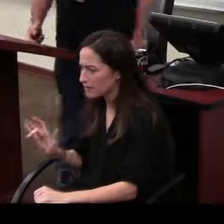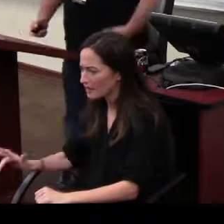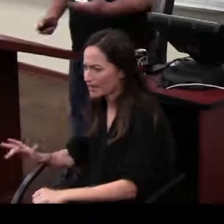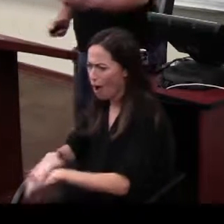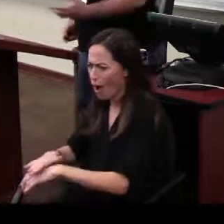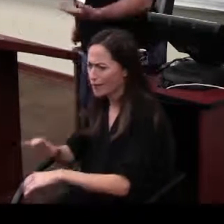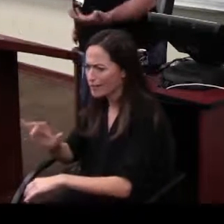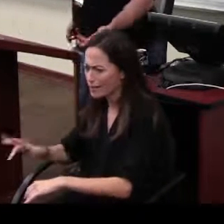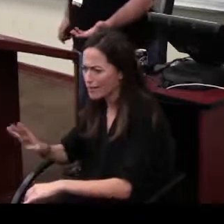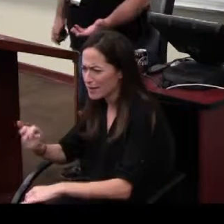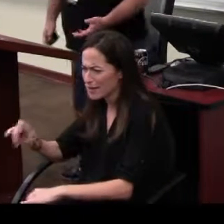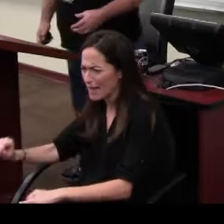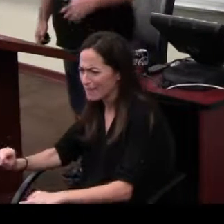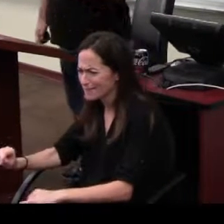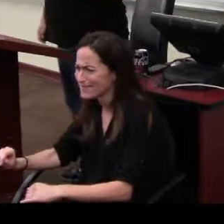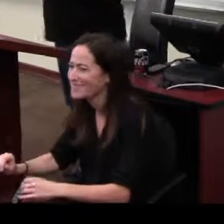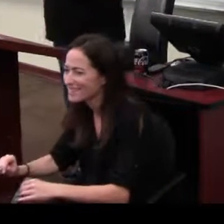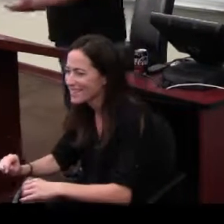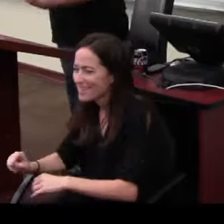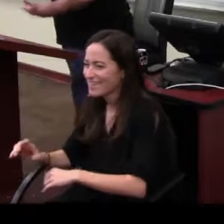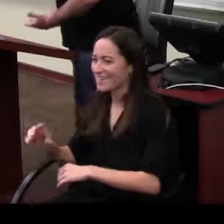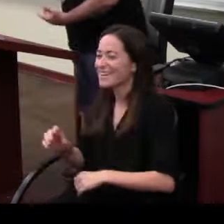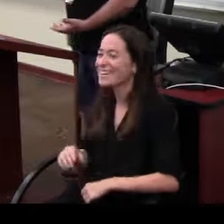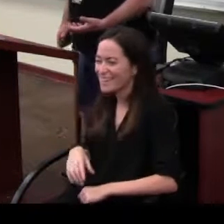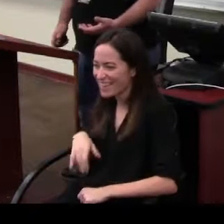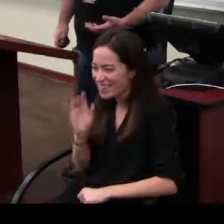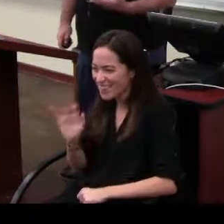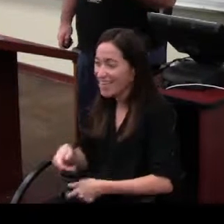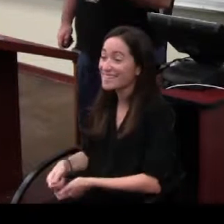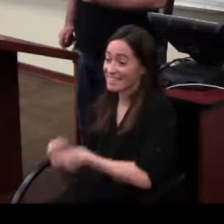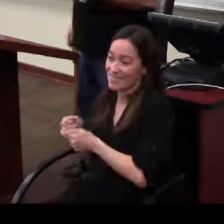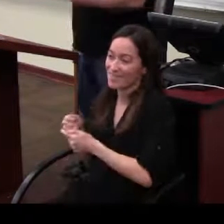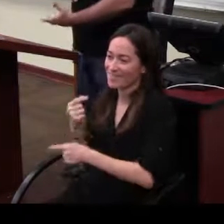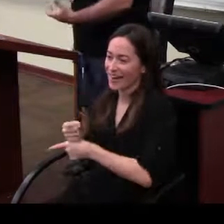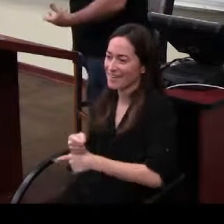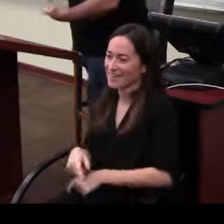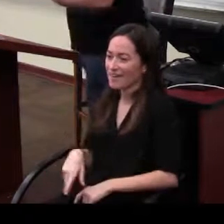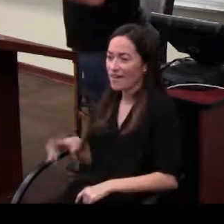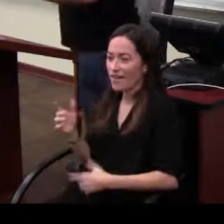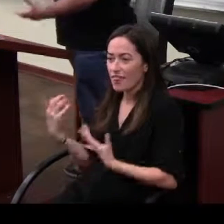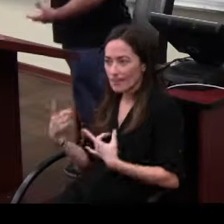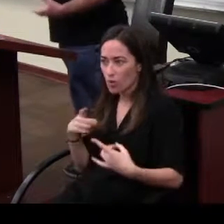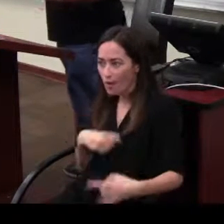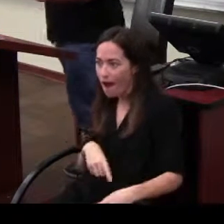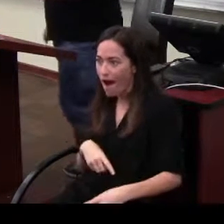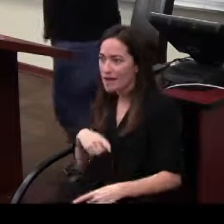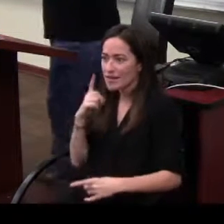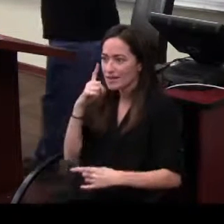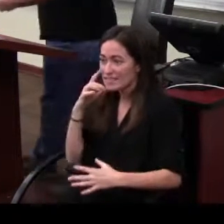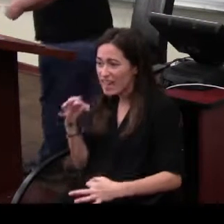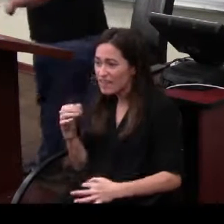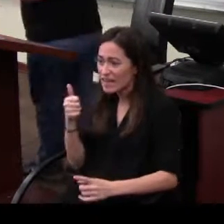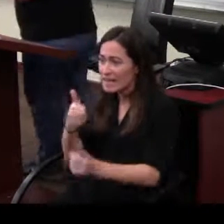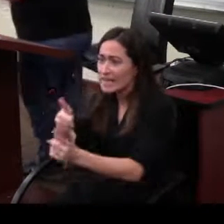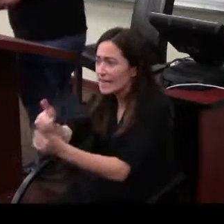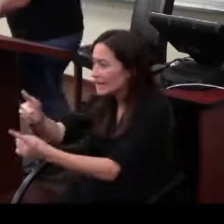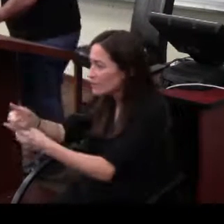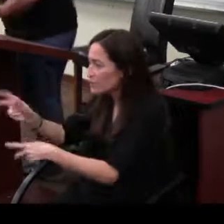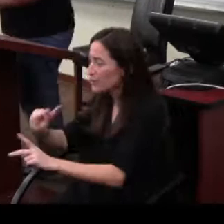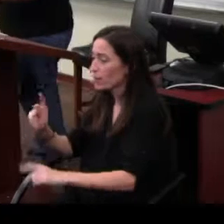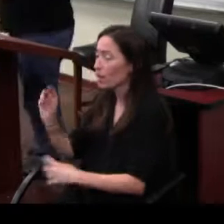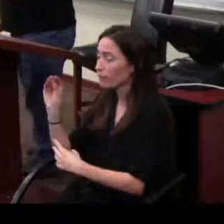So thanks for, you know, making an example out of that. But this is going on out there. This is definitely out there. This is hitting people. People are